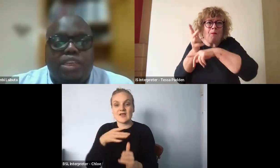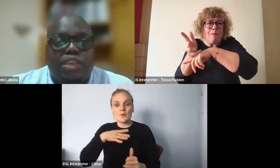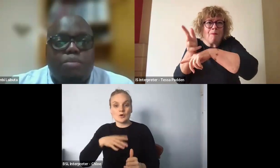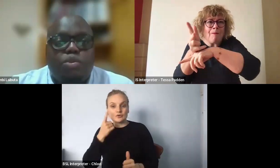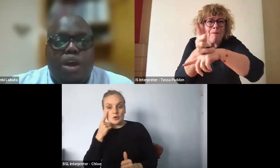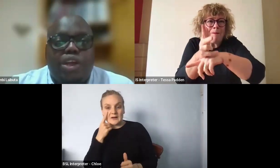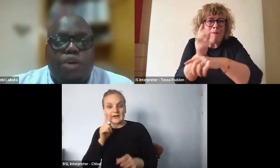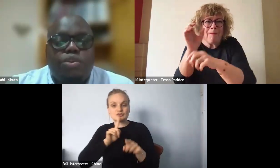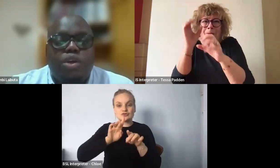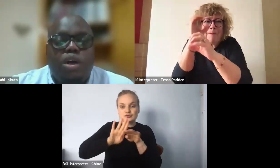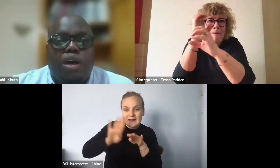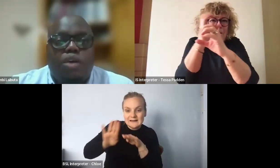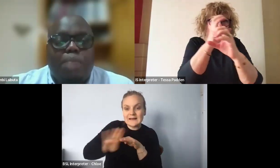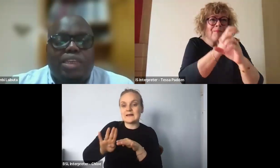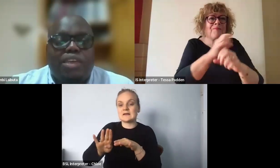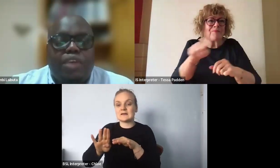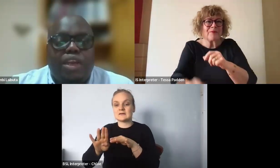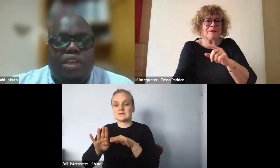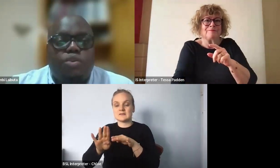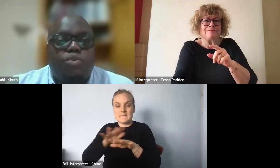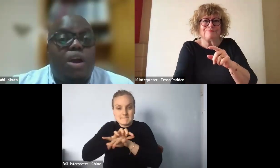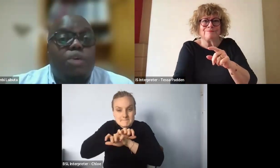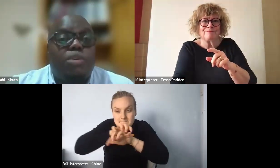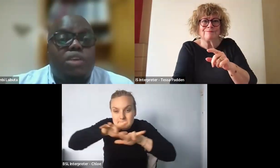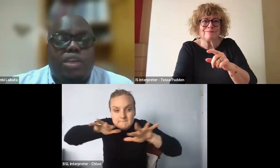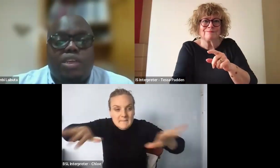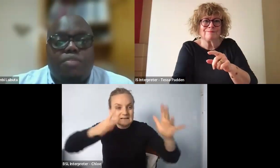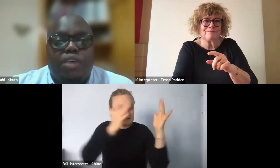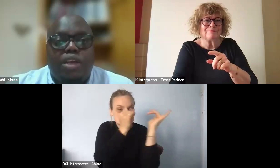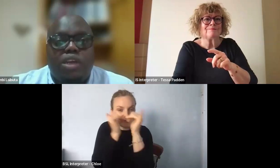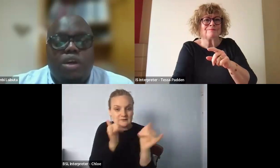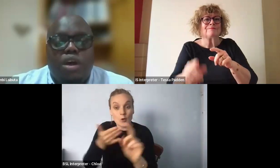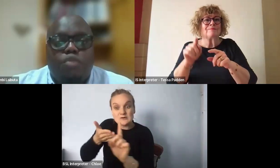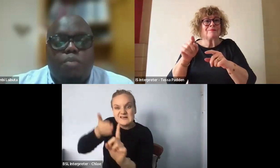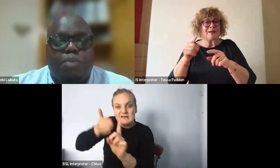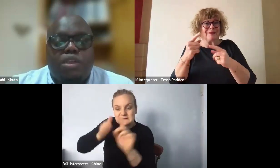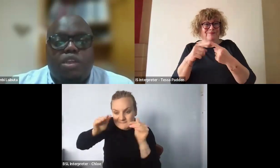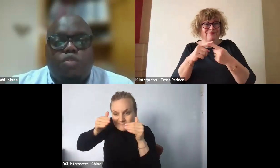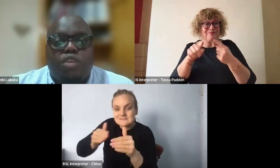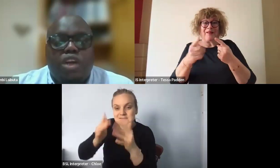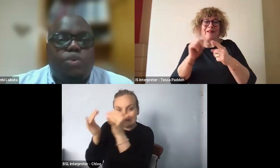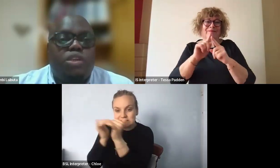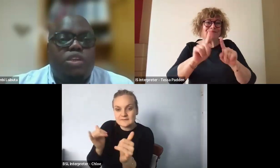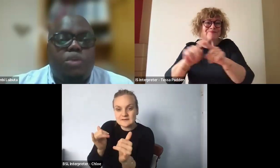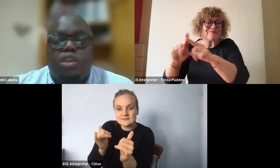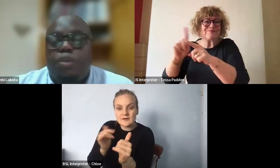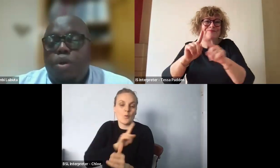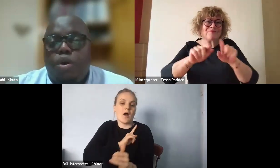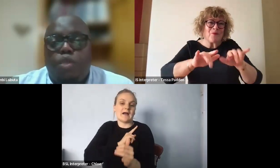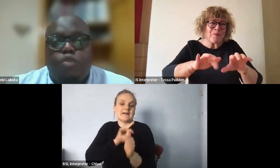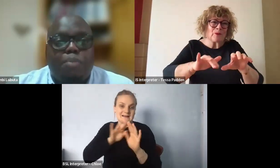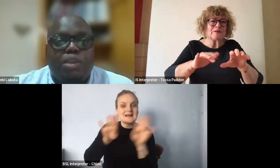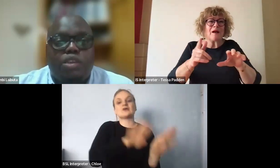AI system, to carry out mass surveillance or to carry out targeted surveillance for purposes of national